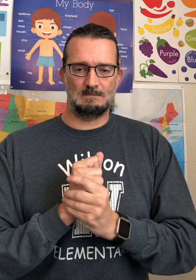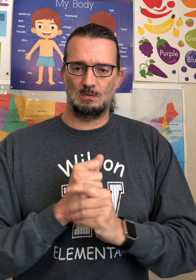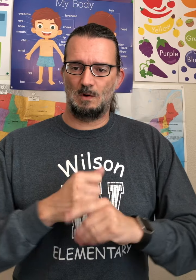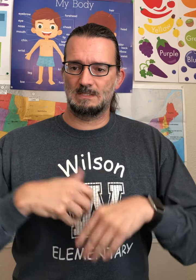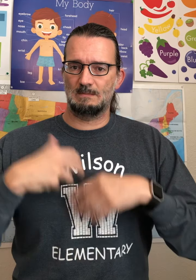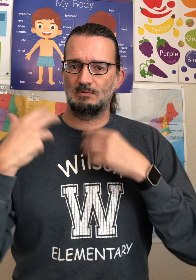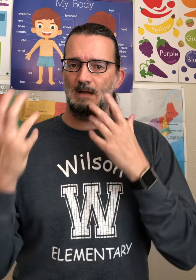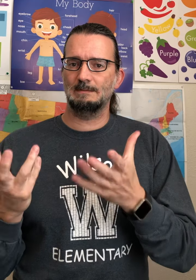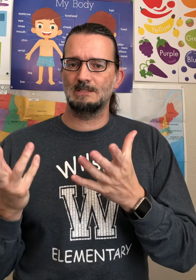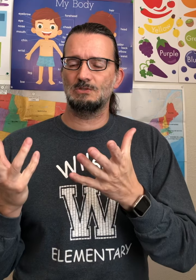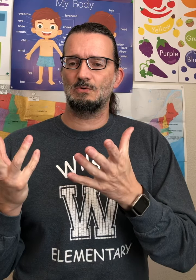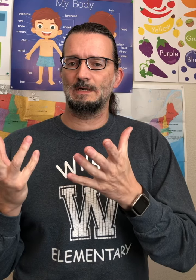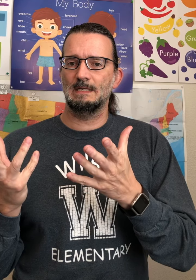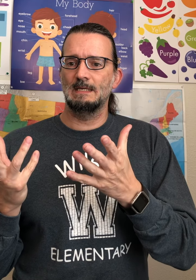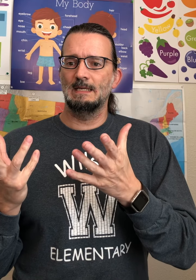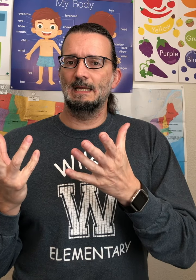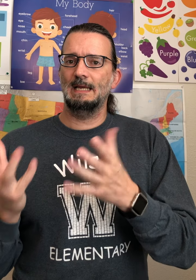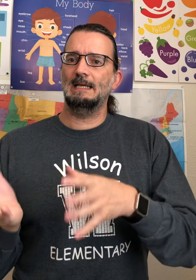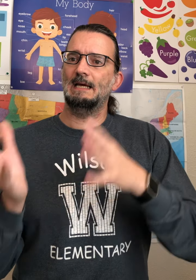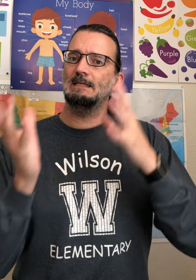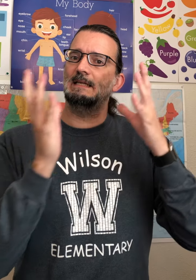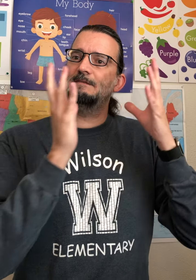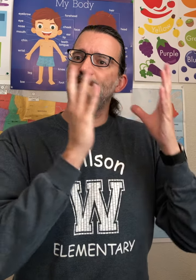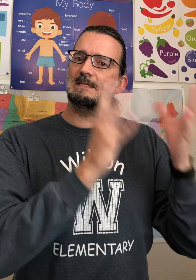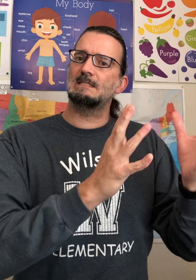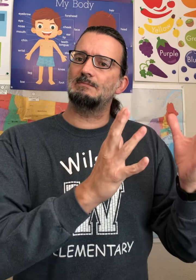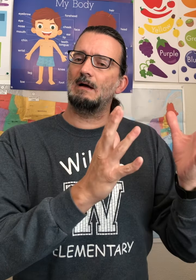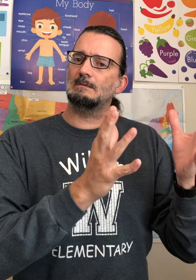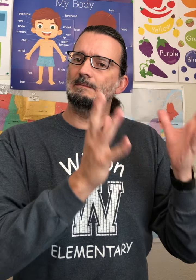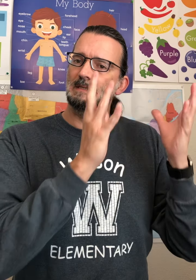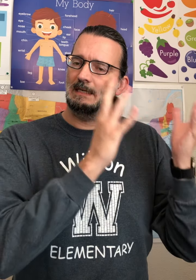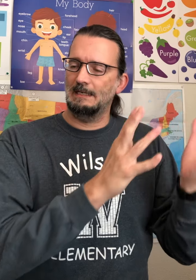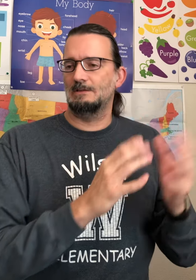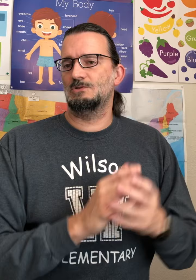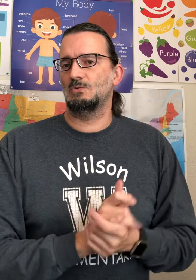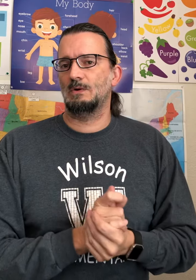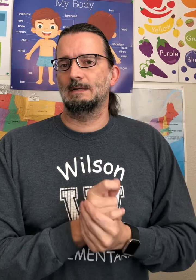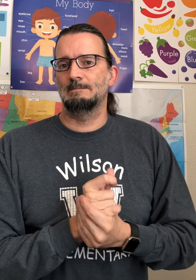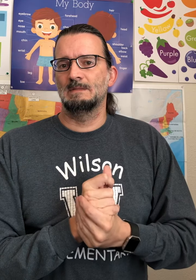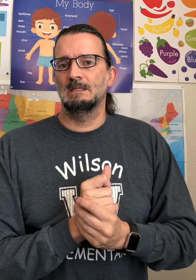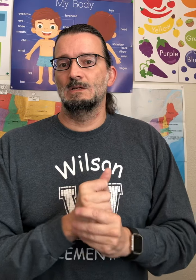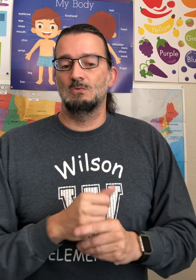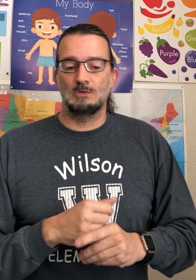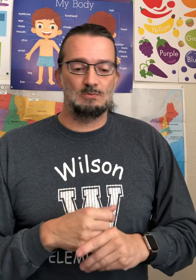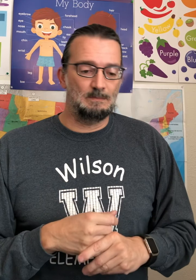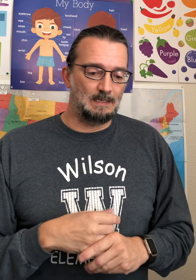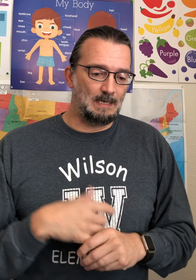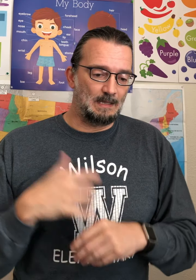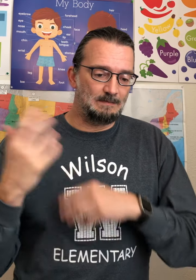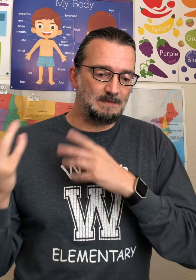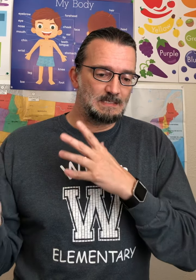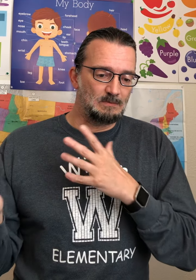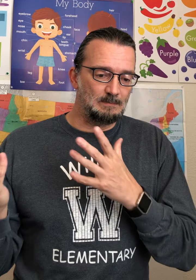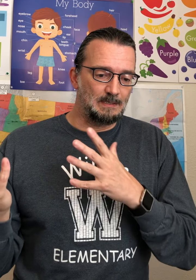What was the problem in the story? And how did they fix the problem in the story? Which would be, how they fixed it would be